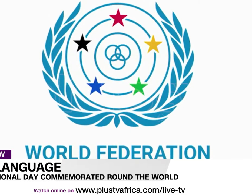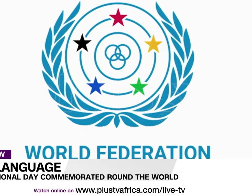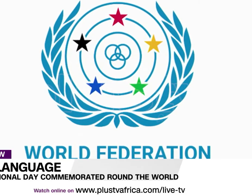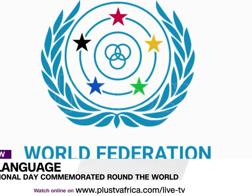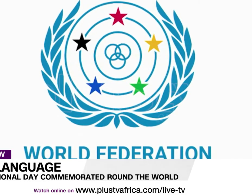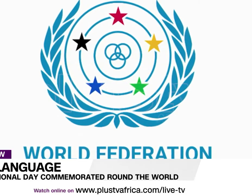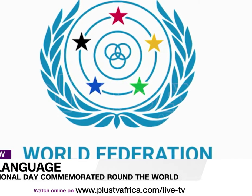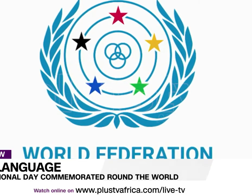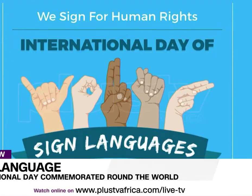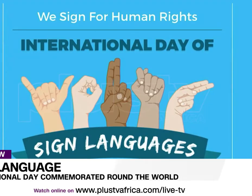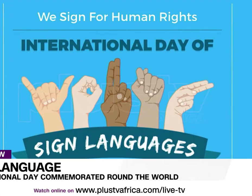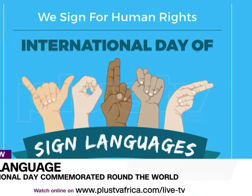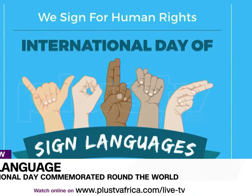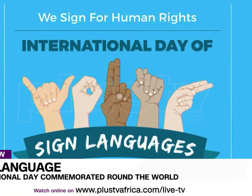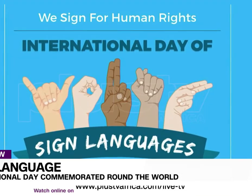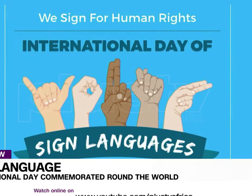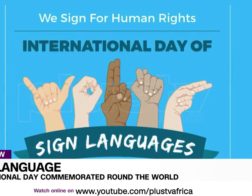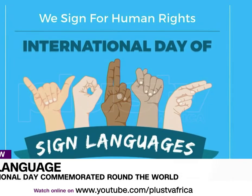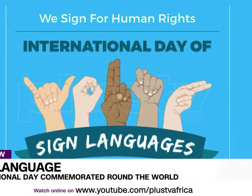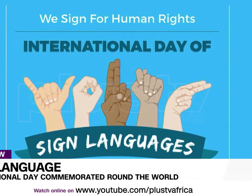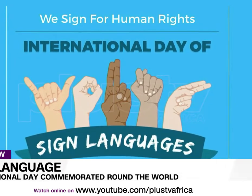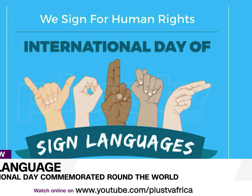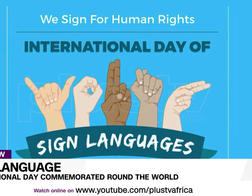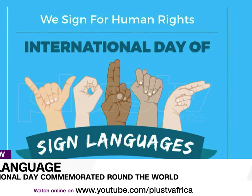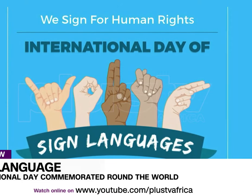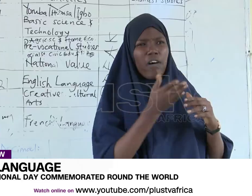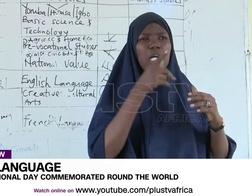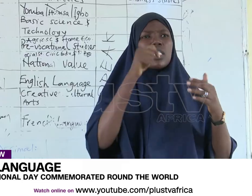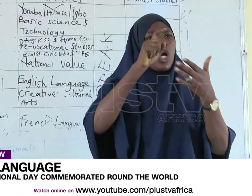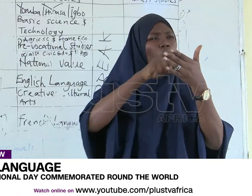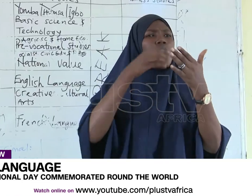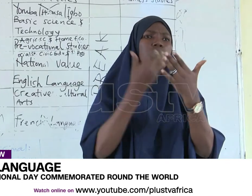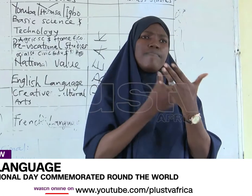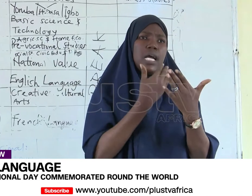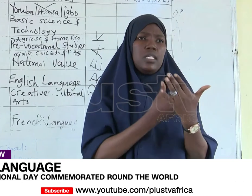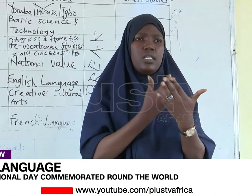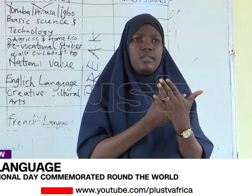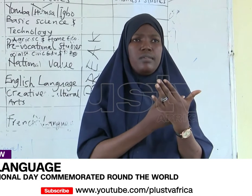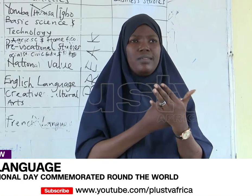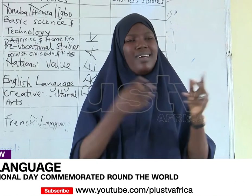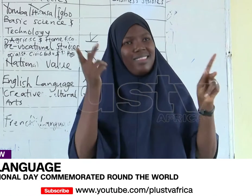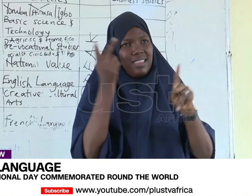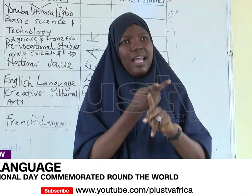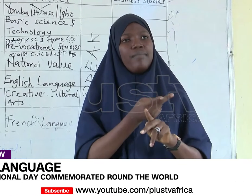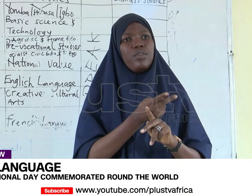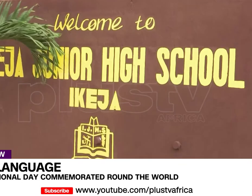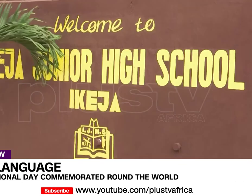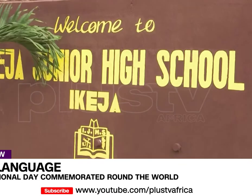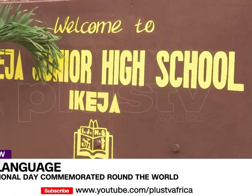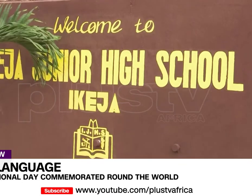Deaf declares the theme as we sign for human rights. Tawakawt Babatendit is a sign language interpreter at the Ikeja Junior